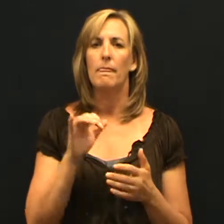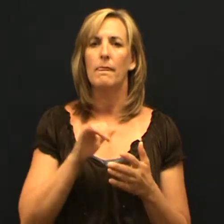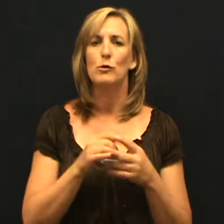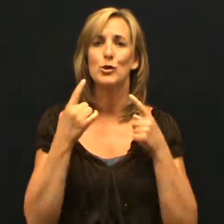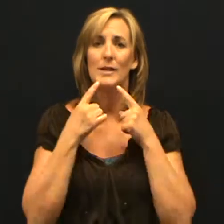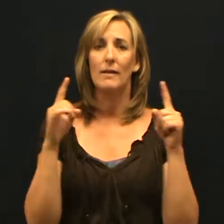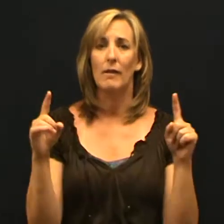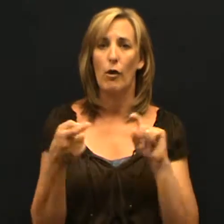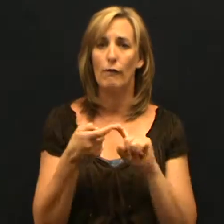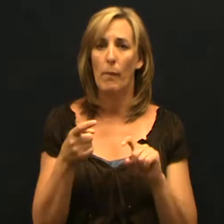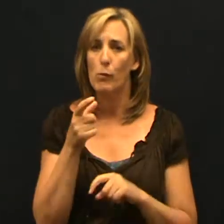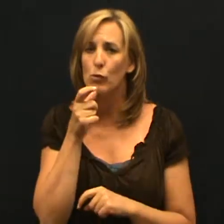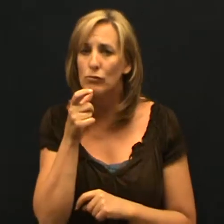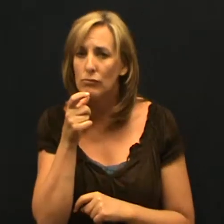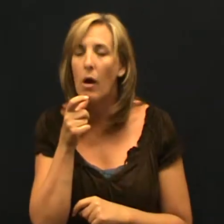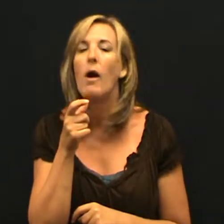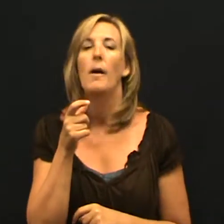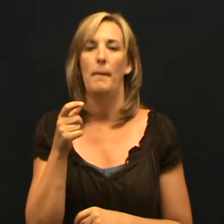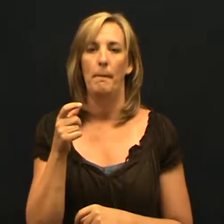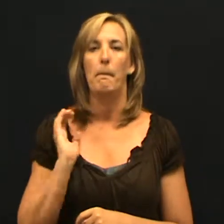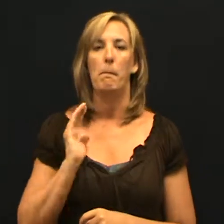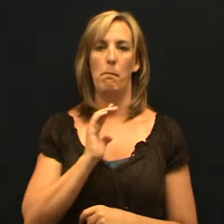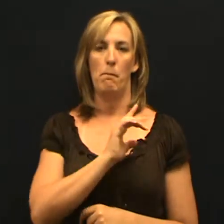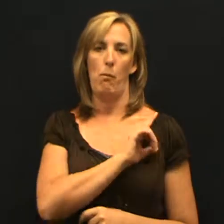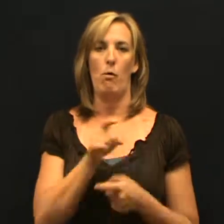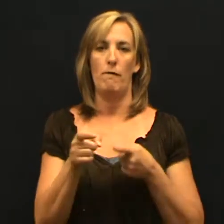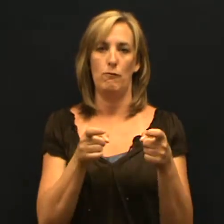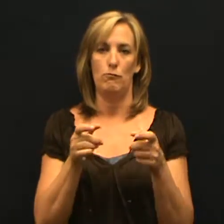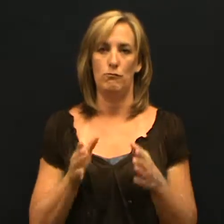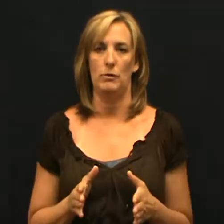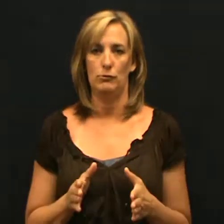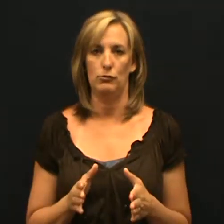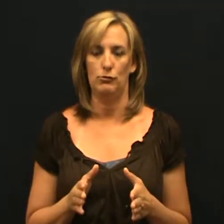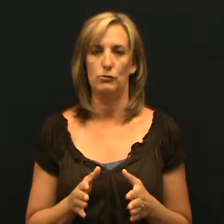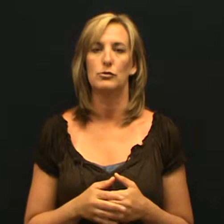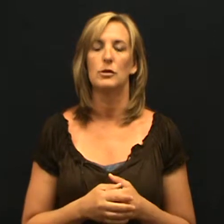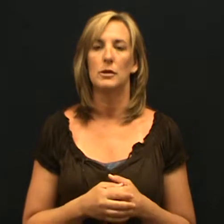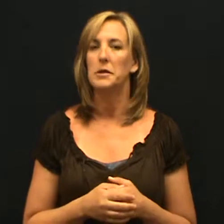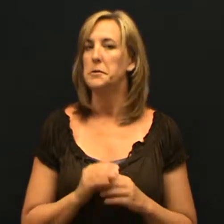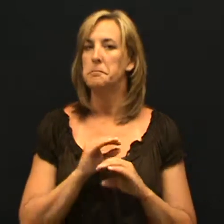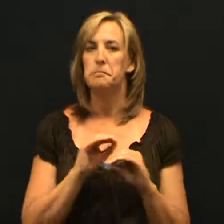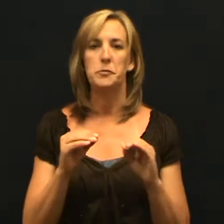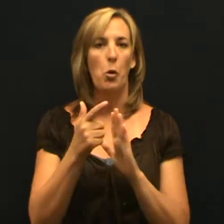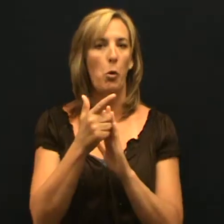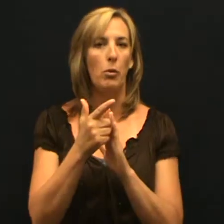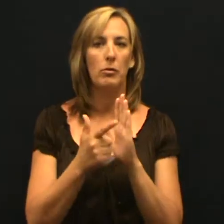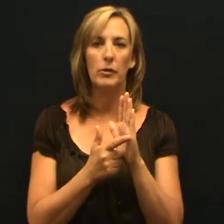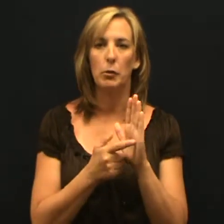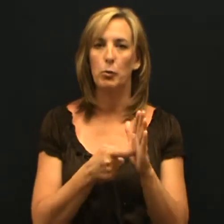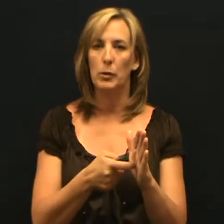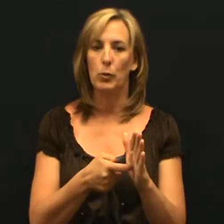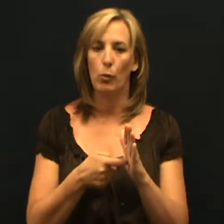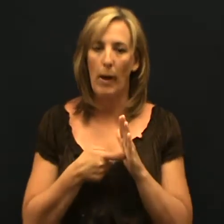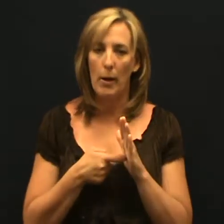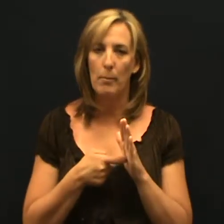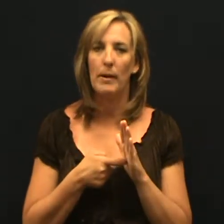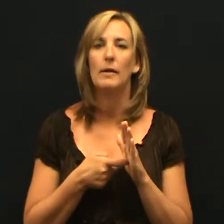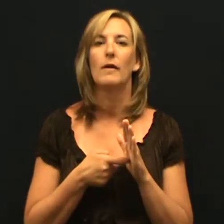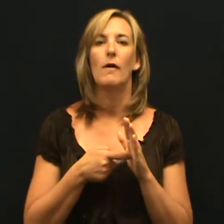not require the payment of dividends, so there's no legal requirement to do that. The board of directors might want